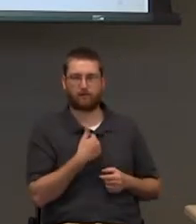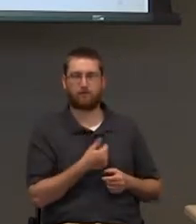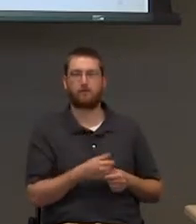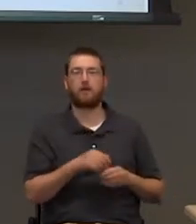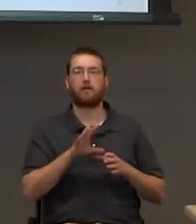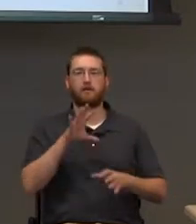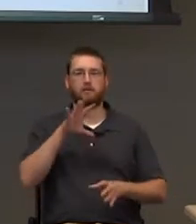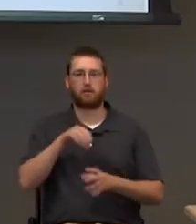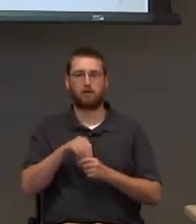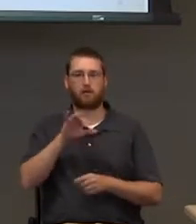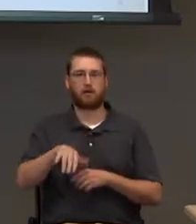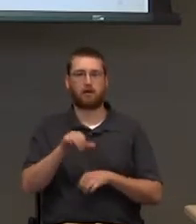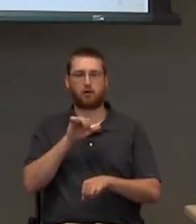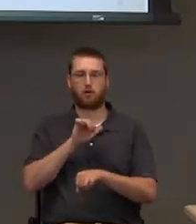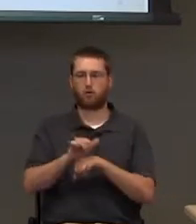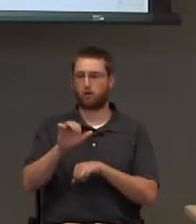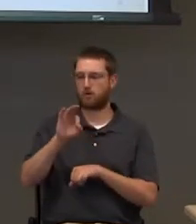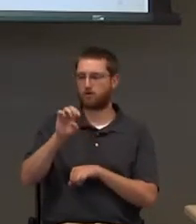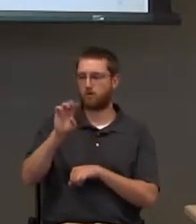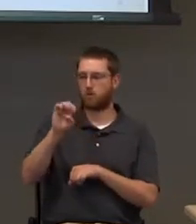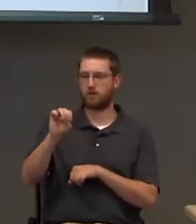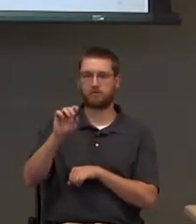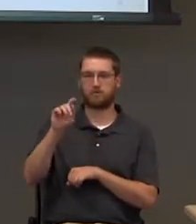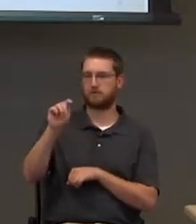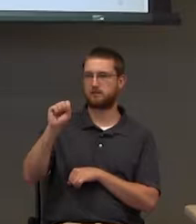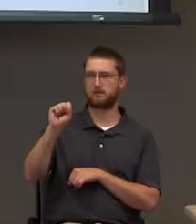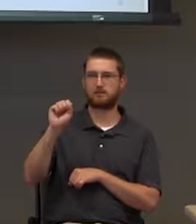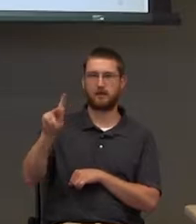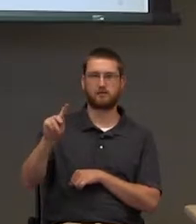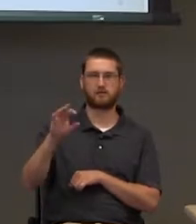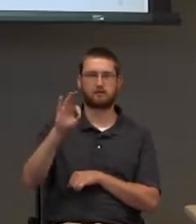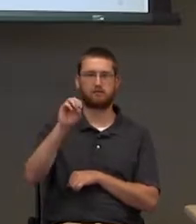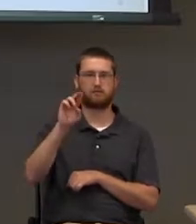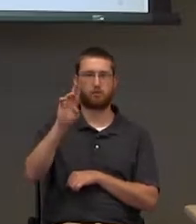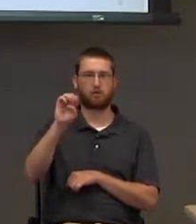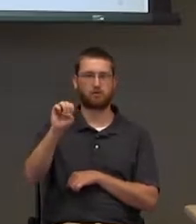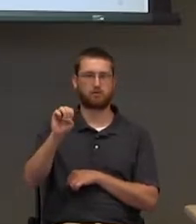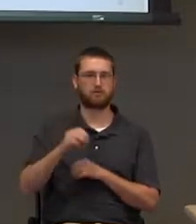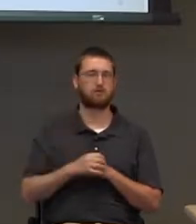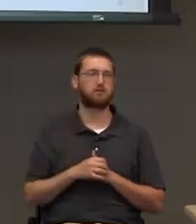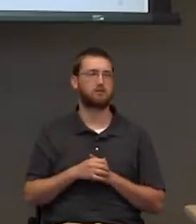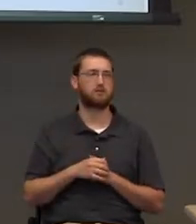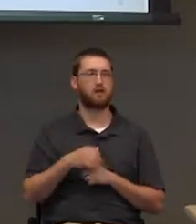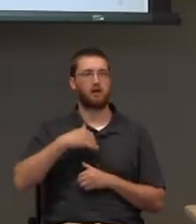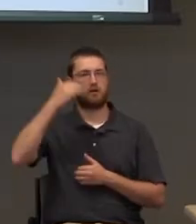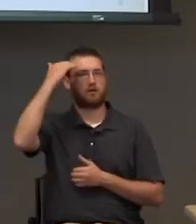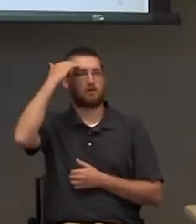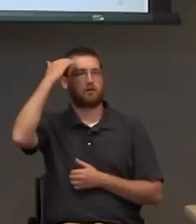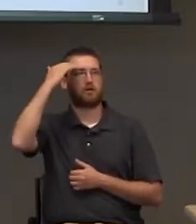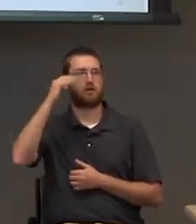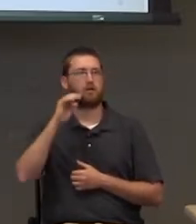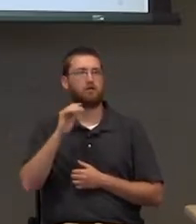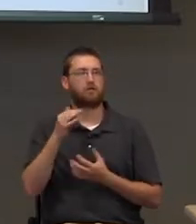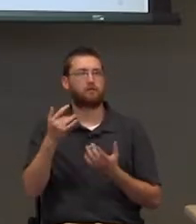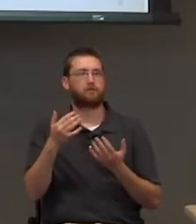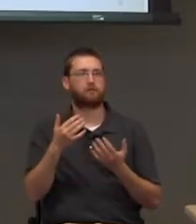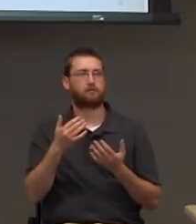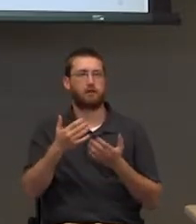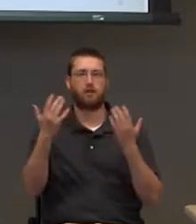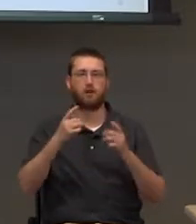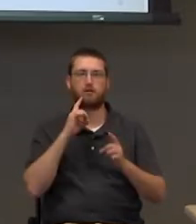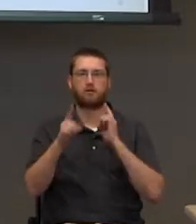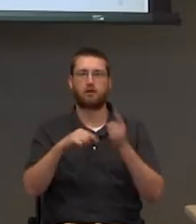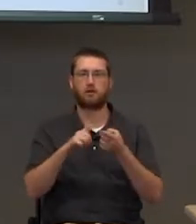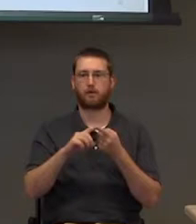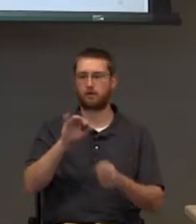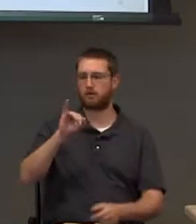part of that workforce task force trying to find solutions of how to address their needs. I know that there's been a lot of talk about